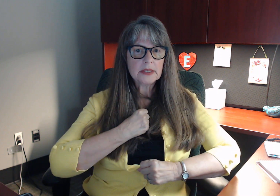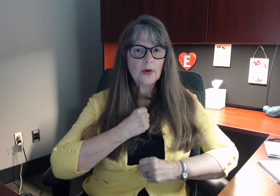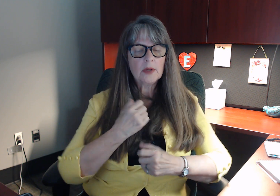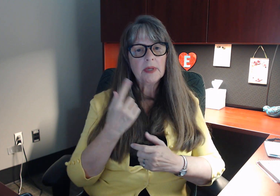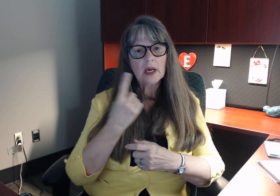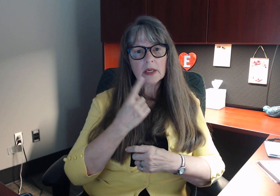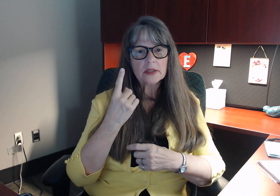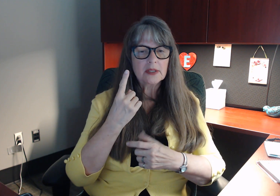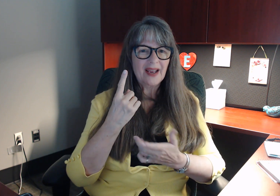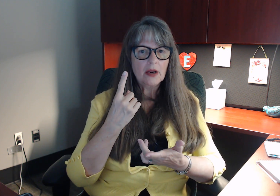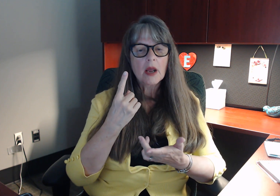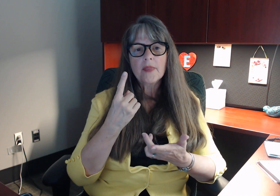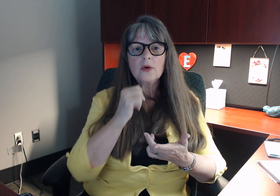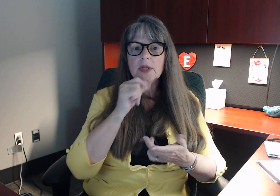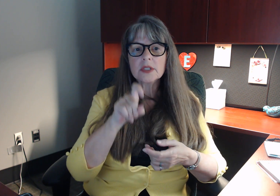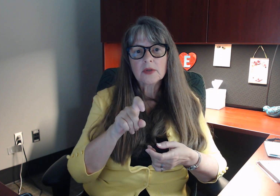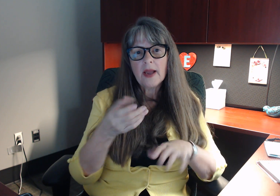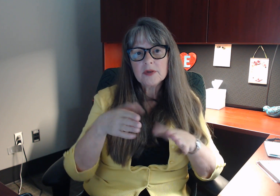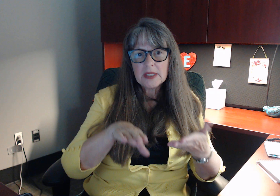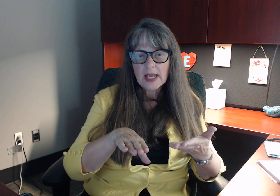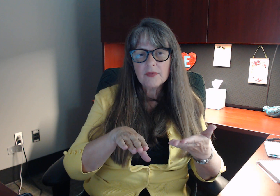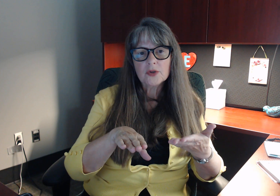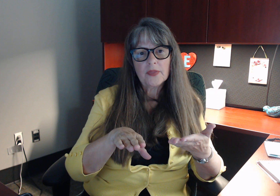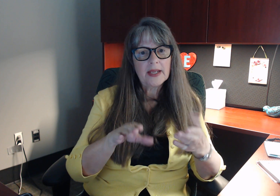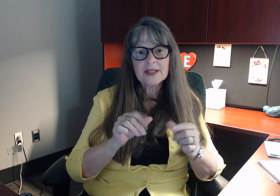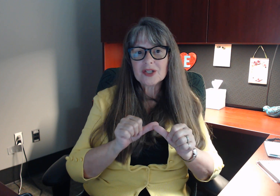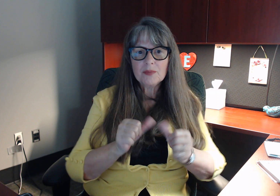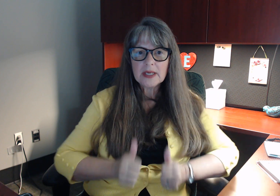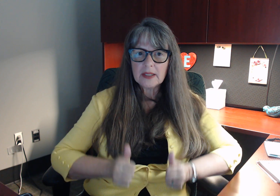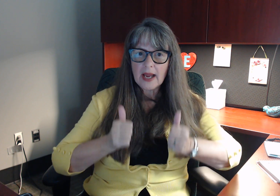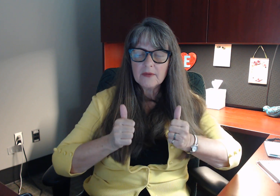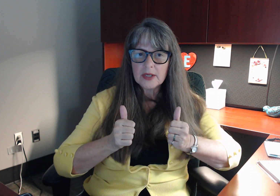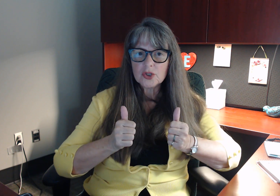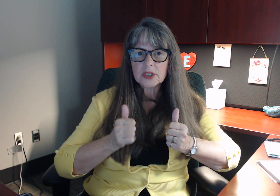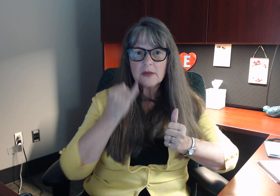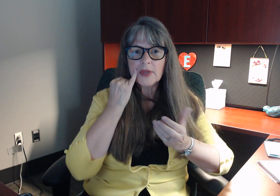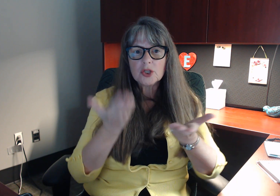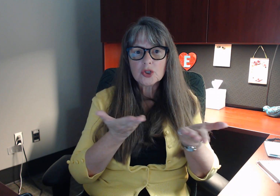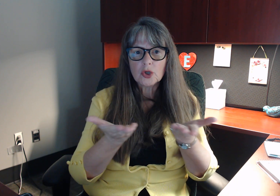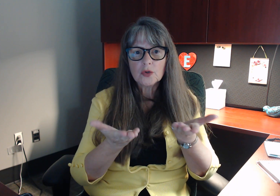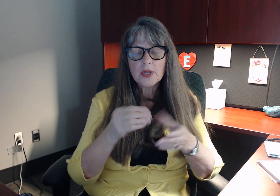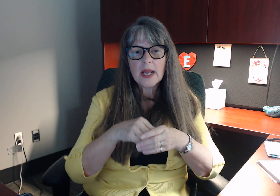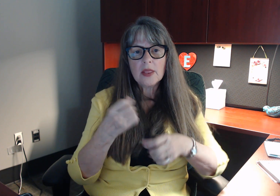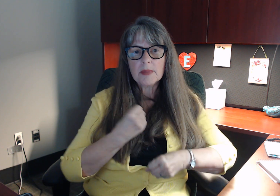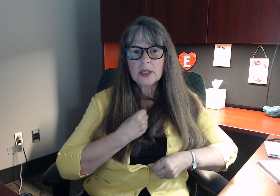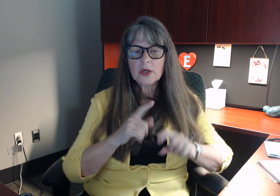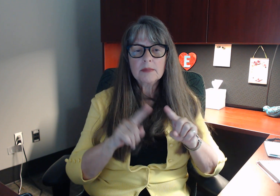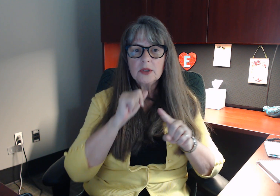ex-military, because they don't necessarily have to be dead. They can still be alive. It's just if they served in the military but they're